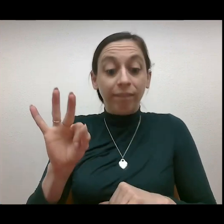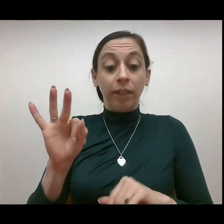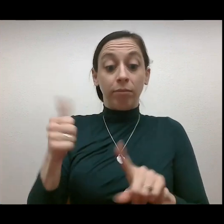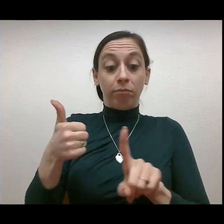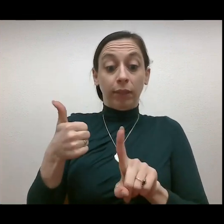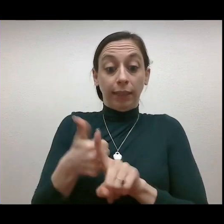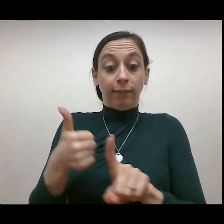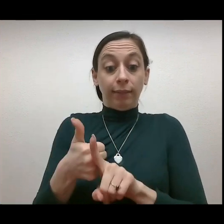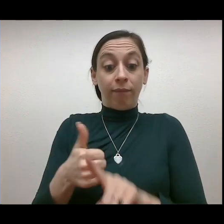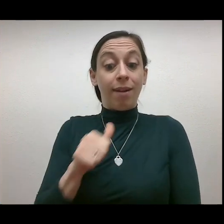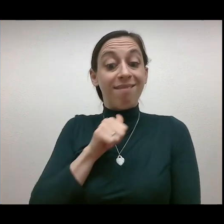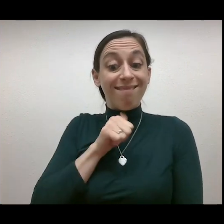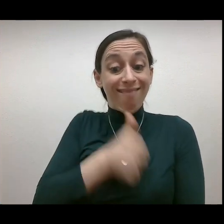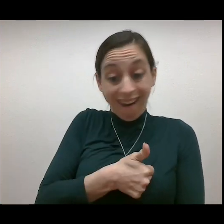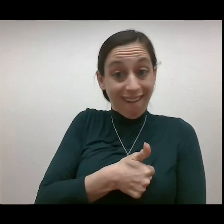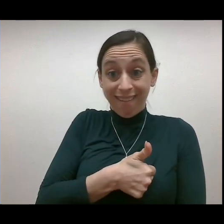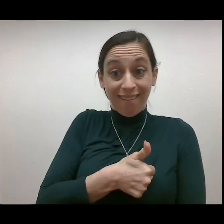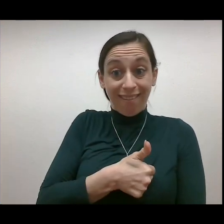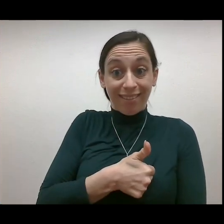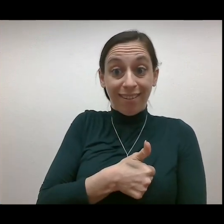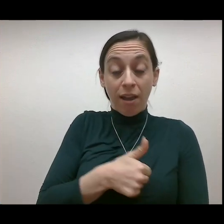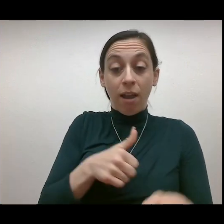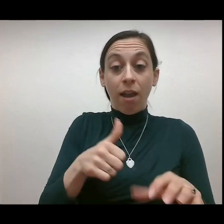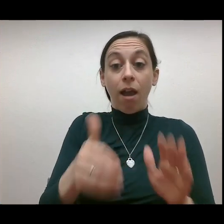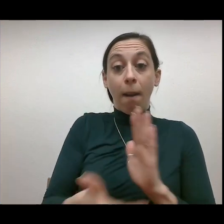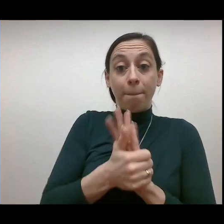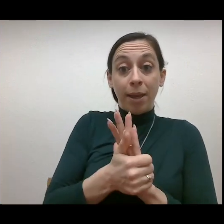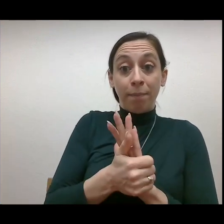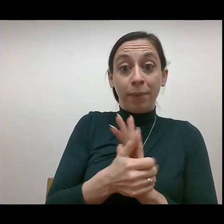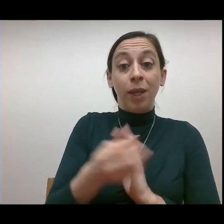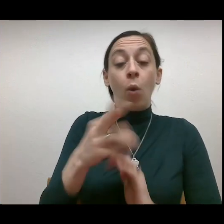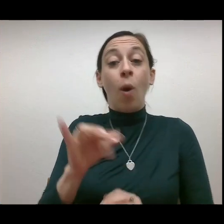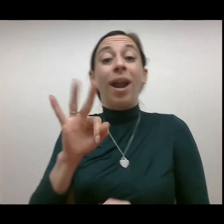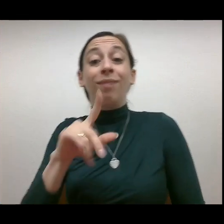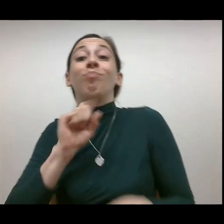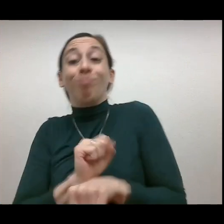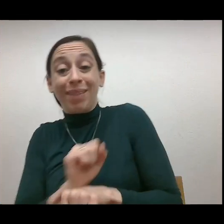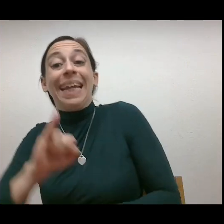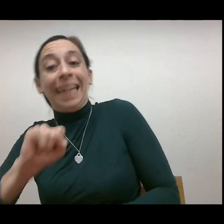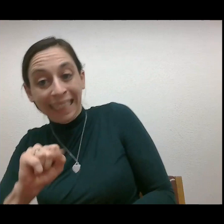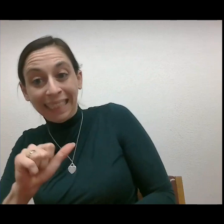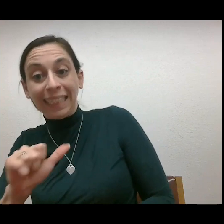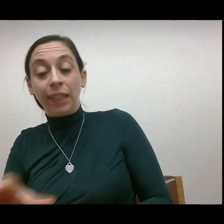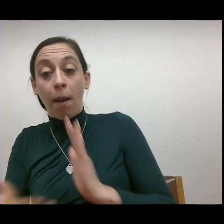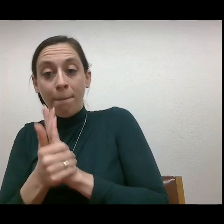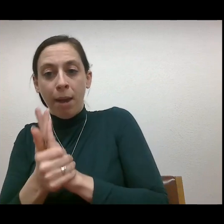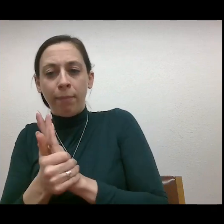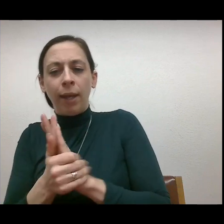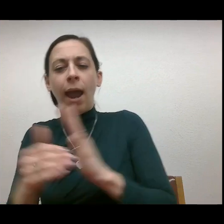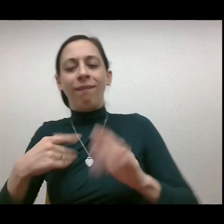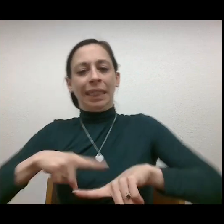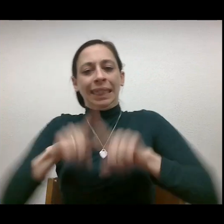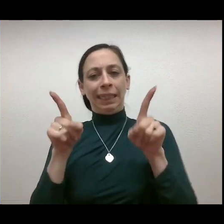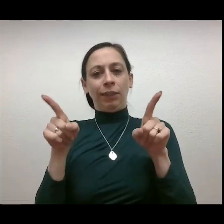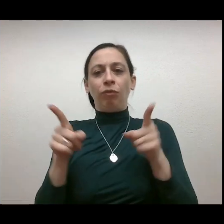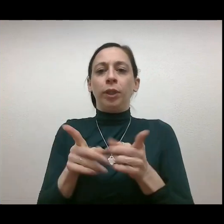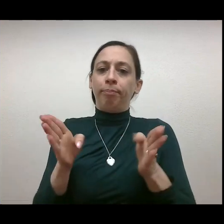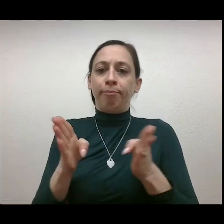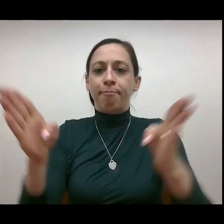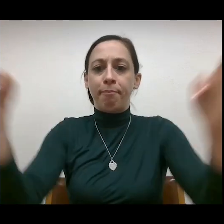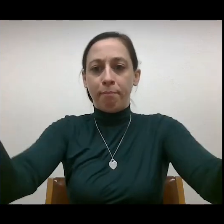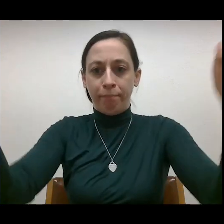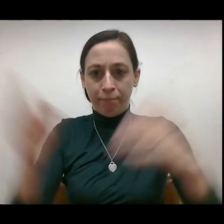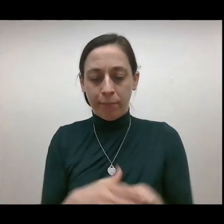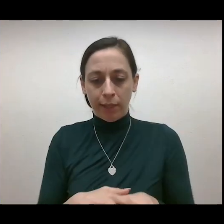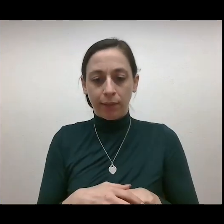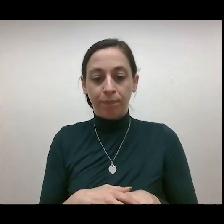final passage. There are 2 different ways that the final passage might happen. It could be amended or it may